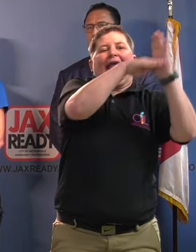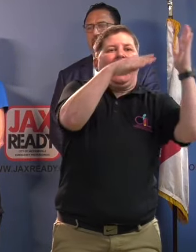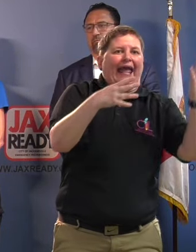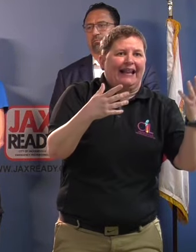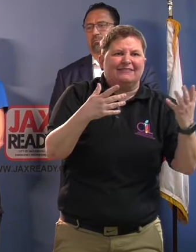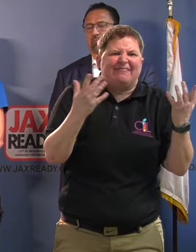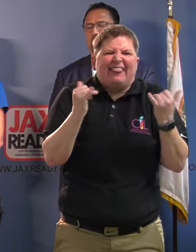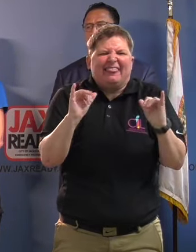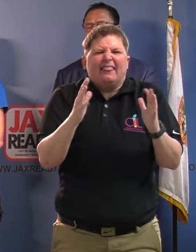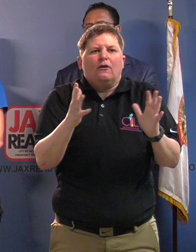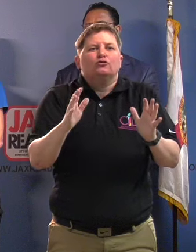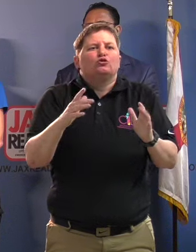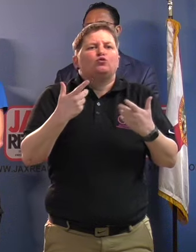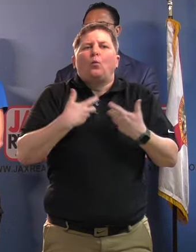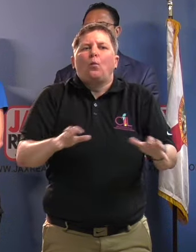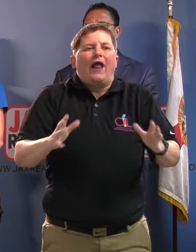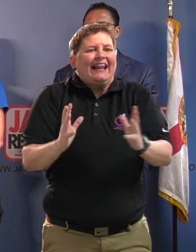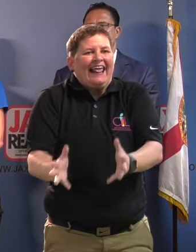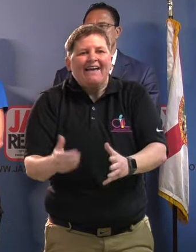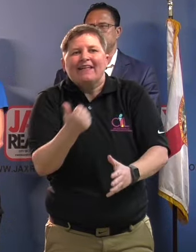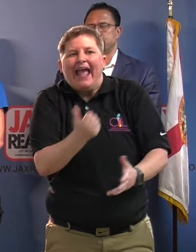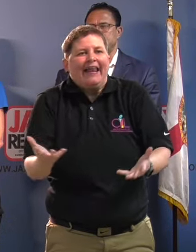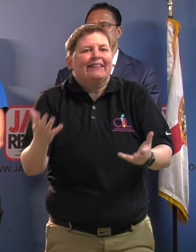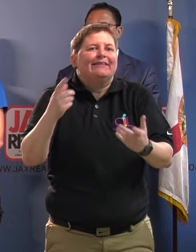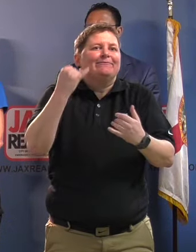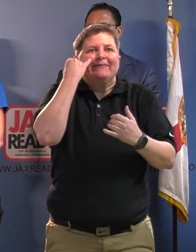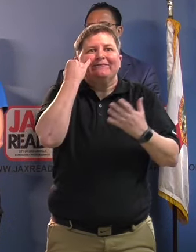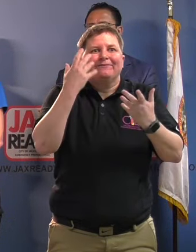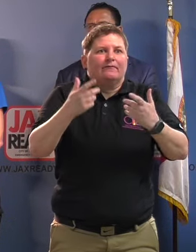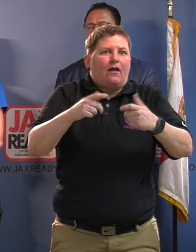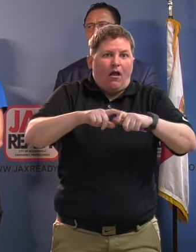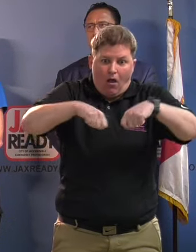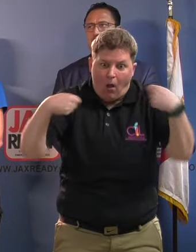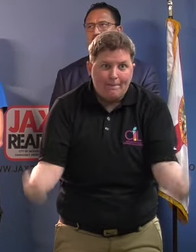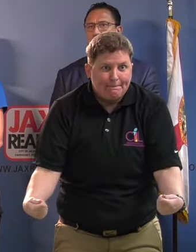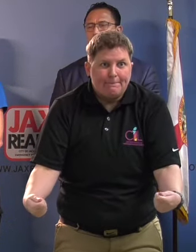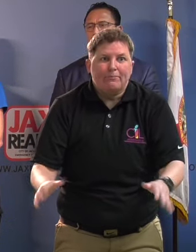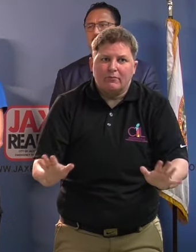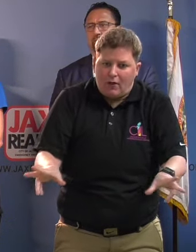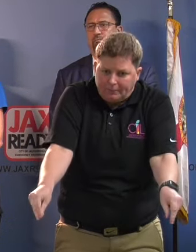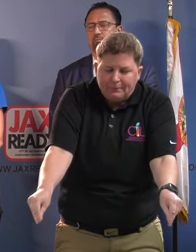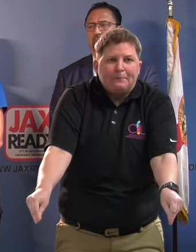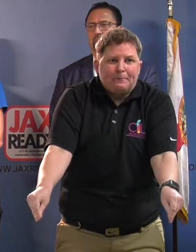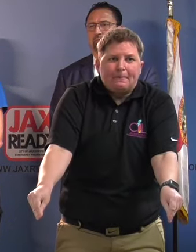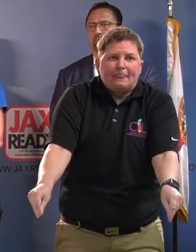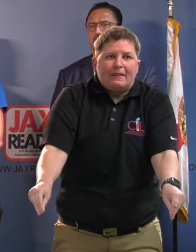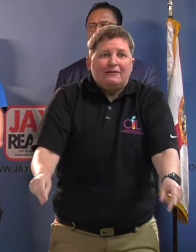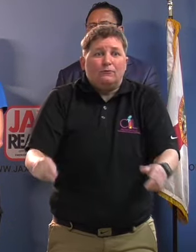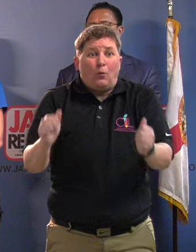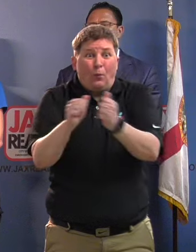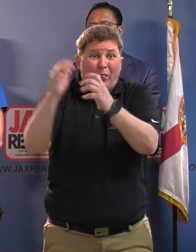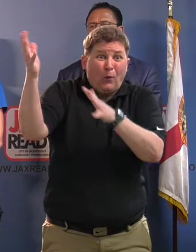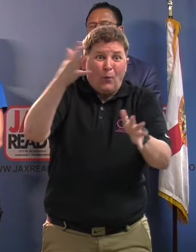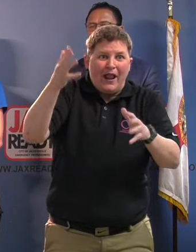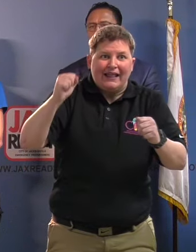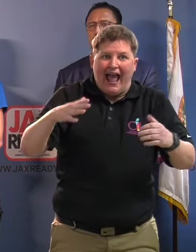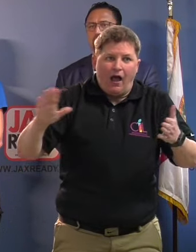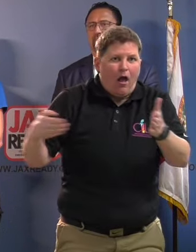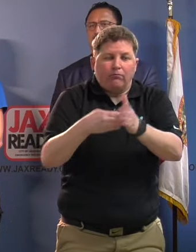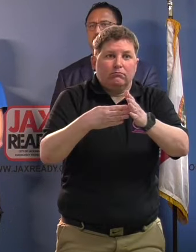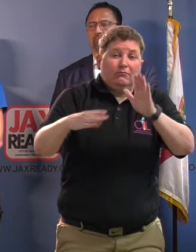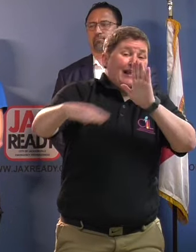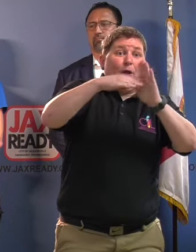You just don't want to leave anything out there that's not tied down because if these winds whip up, they can just fly things around and they could break your windows or injure